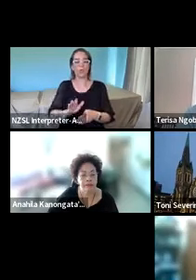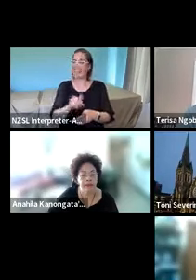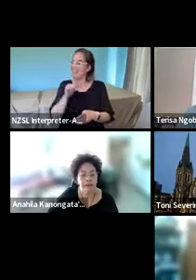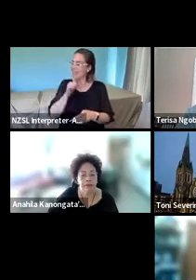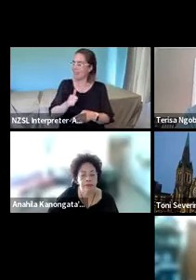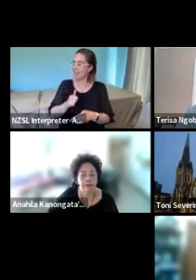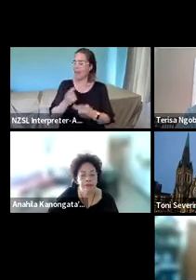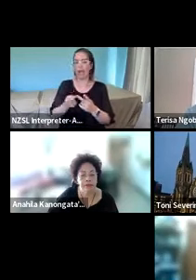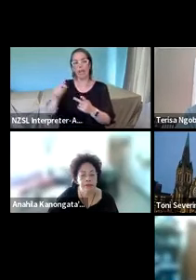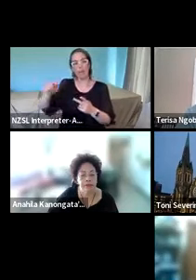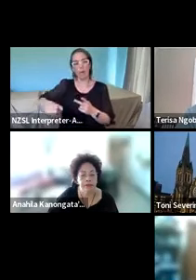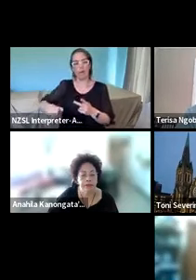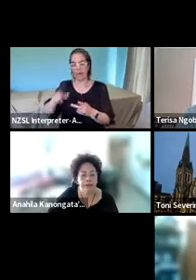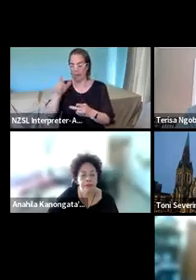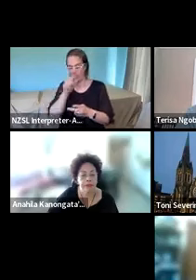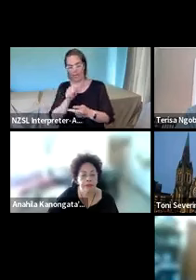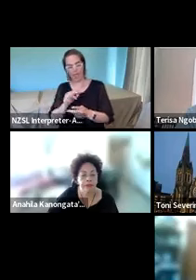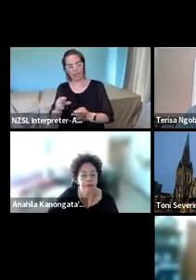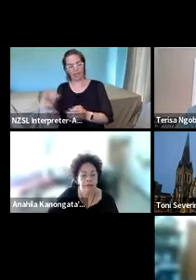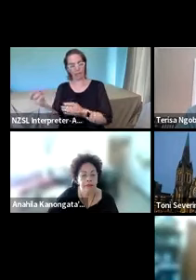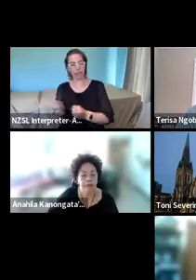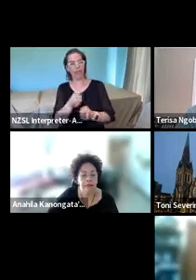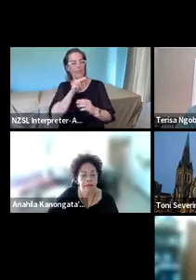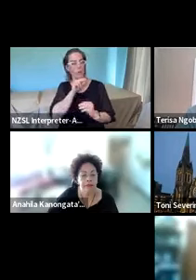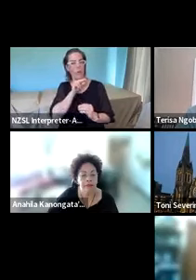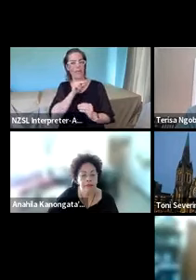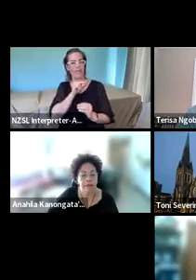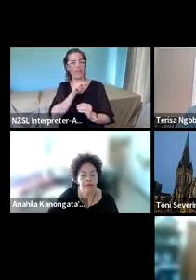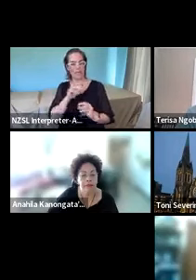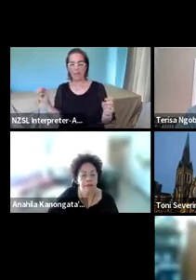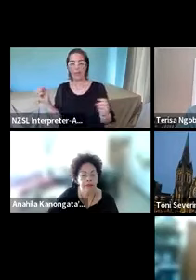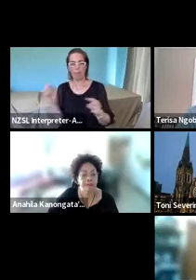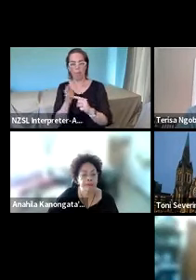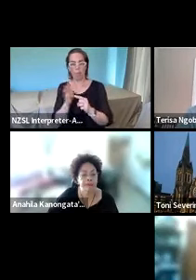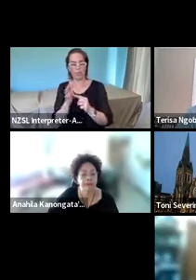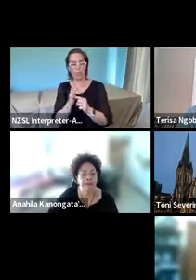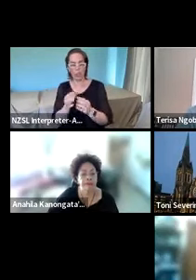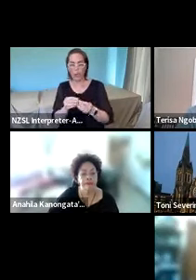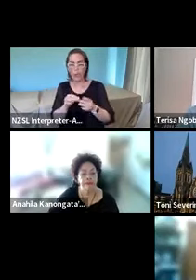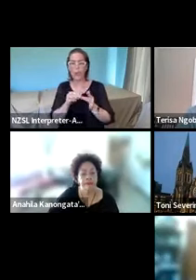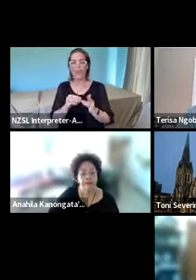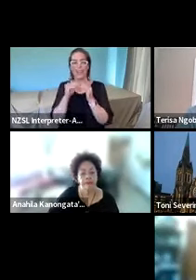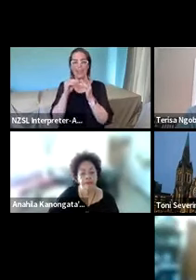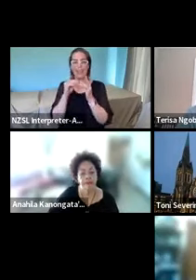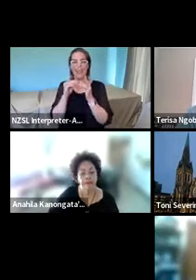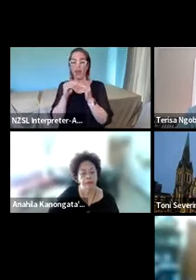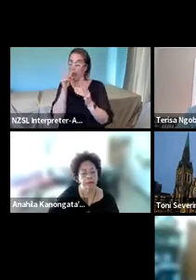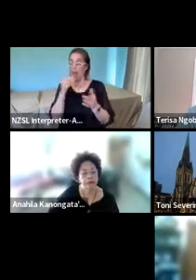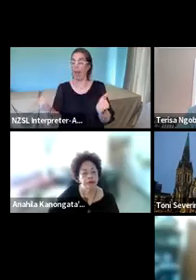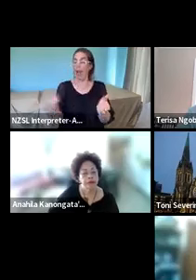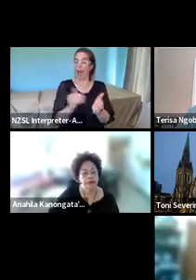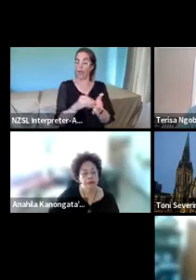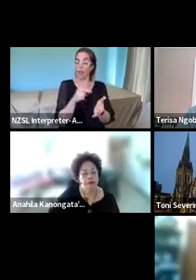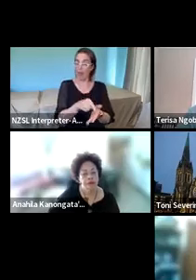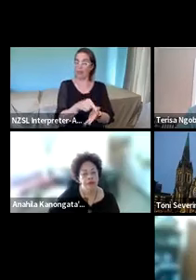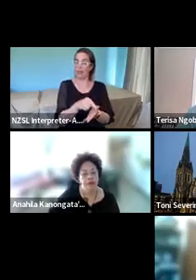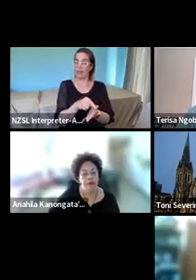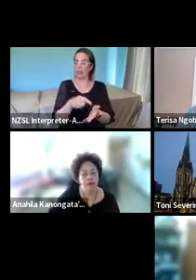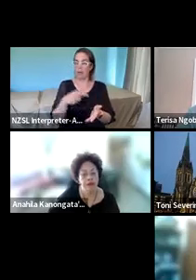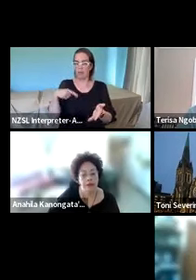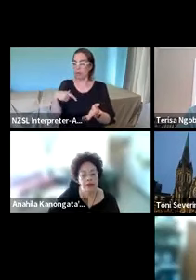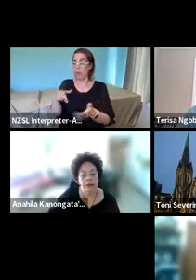bring a voice that is so unique and so important that could actually add to them because of their